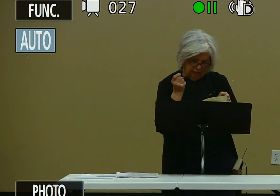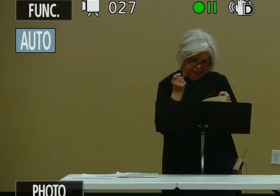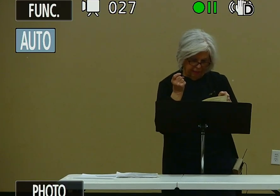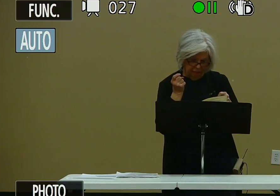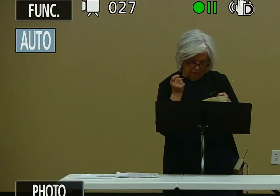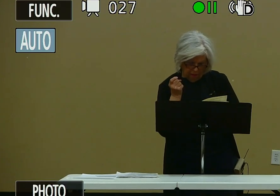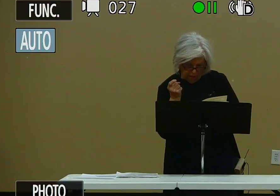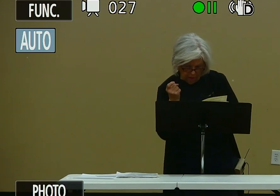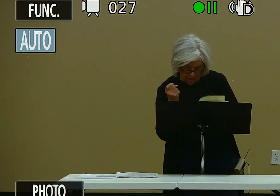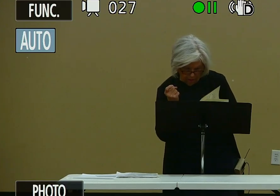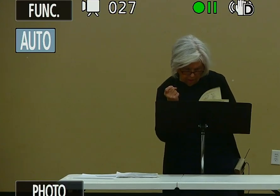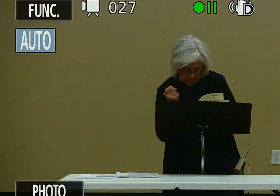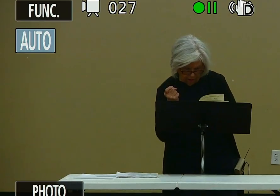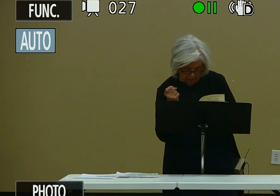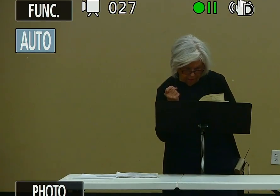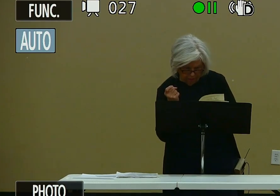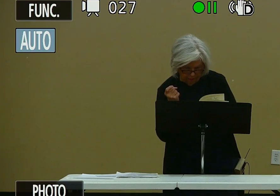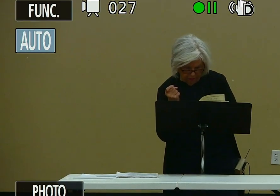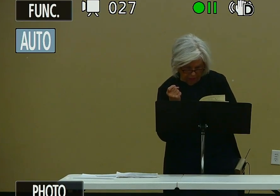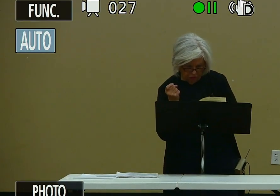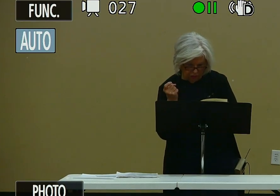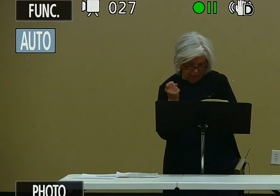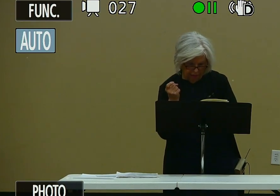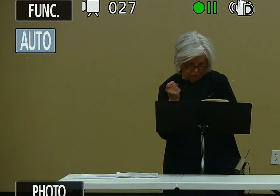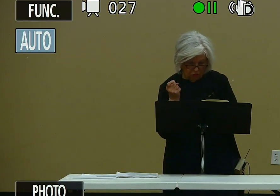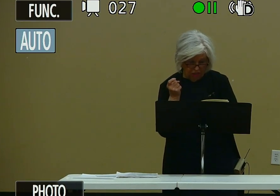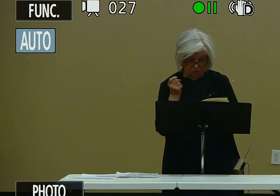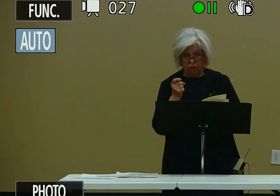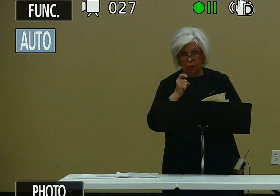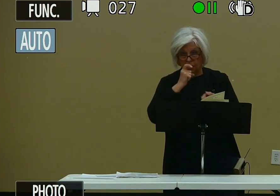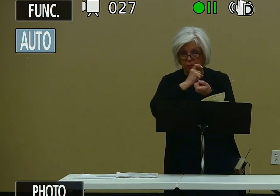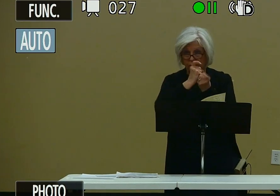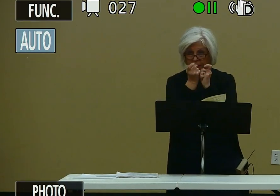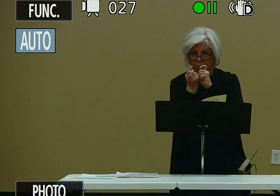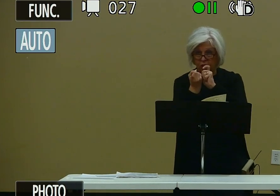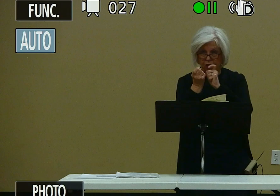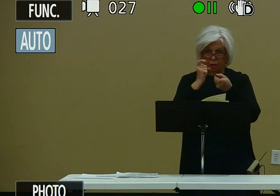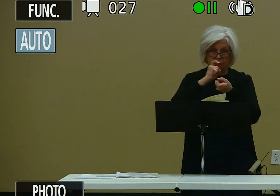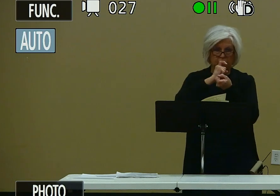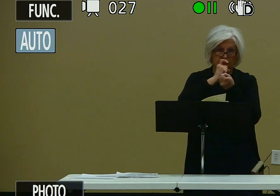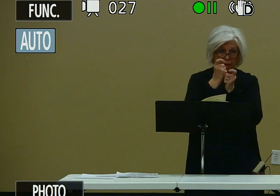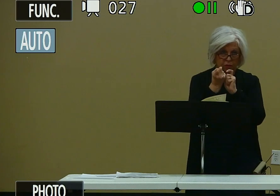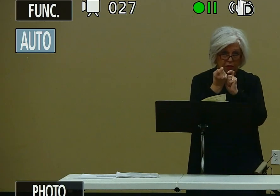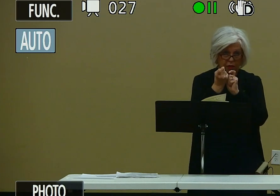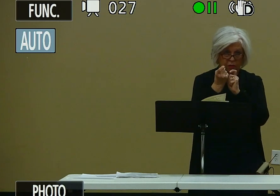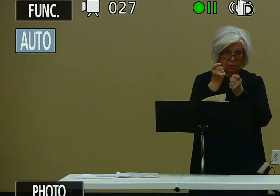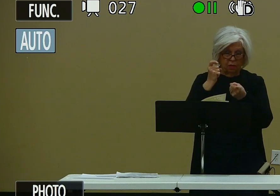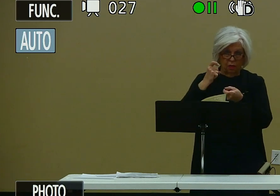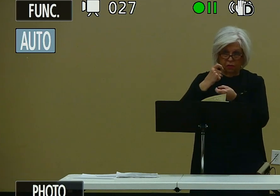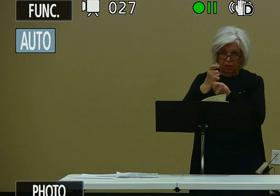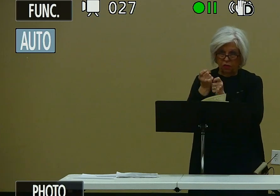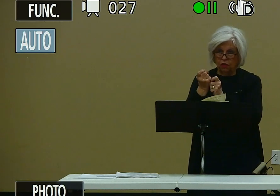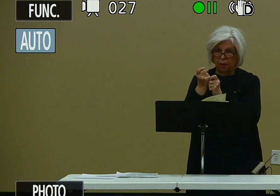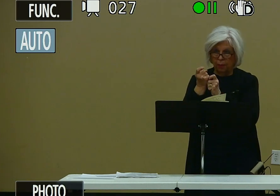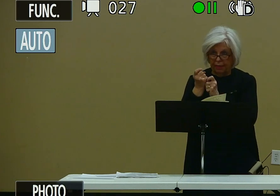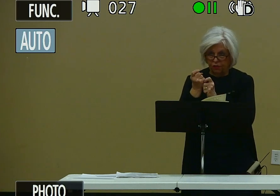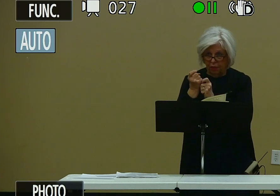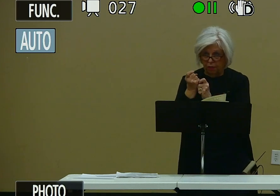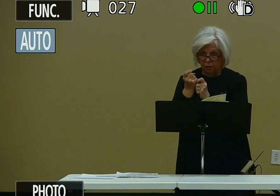like a change your life or change clothes. I want to change, change, change. Not money change,